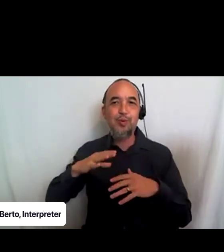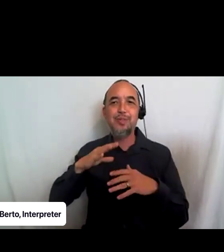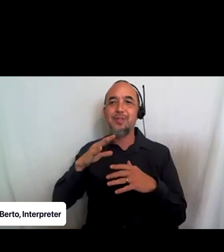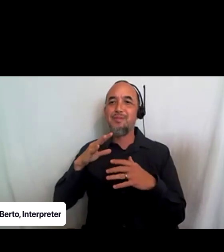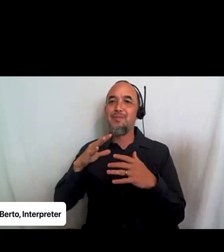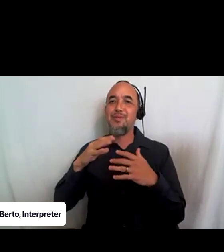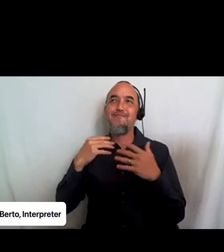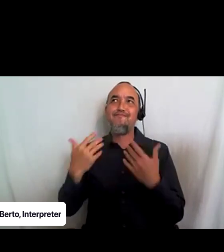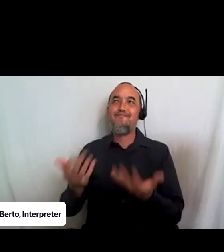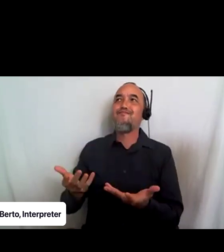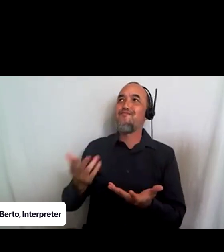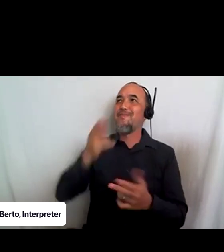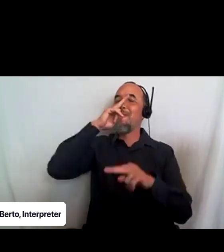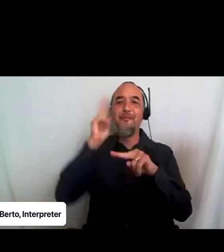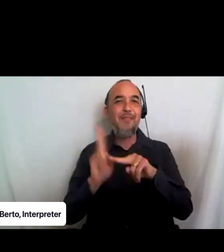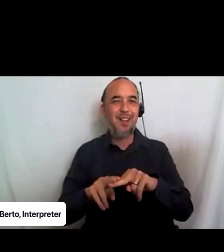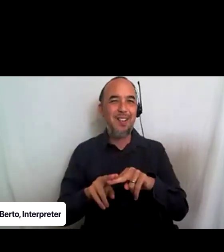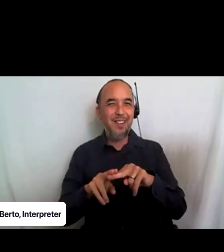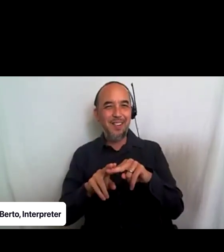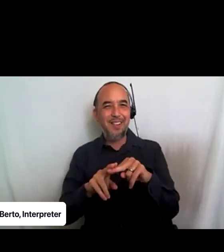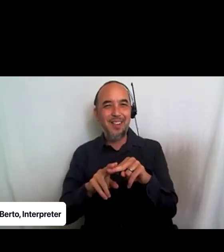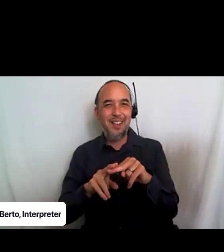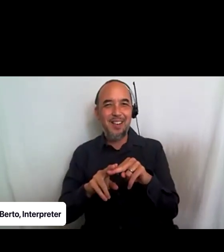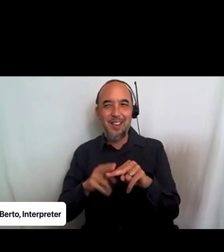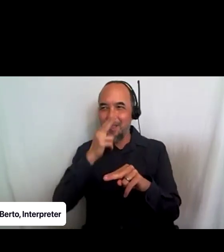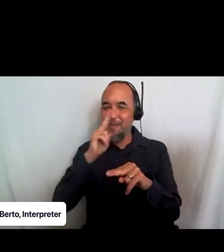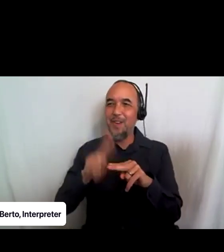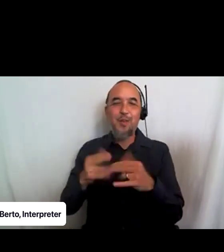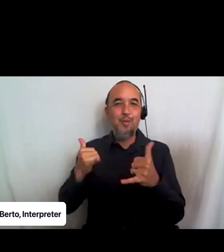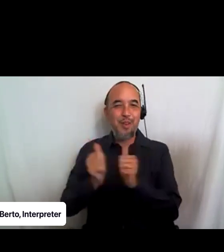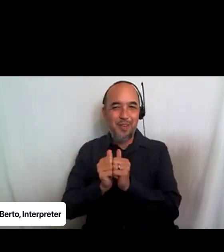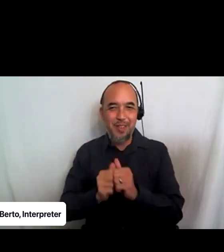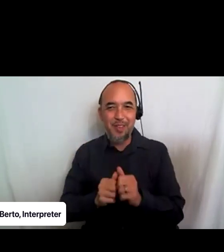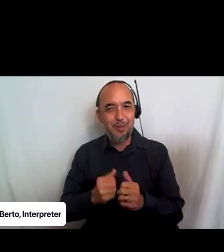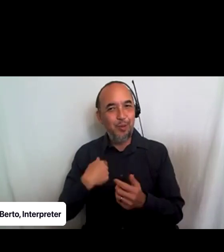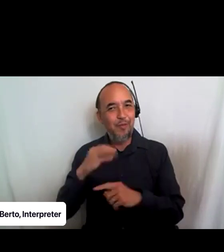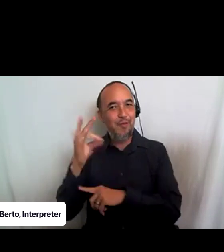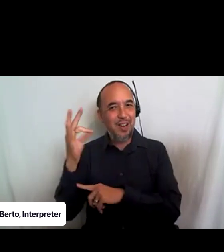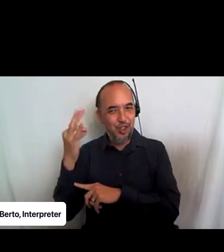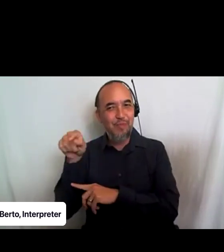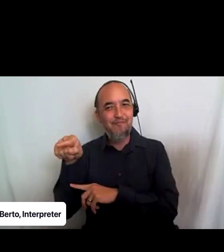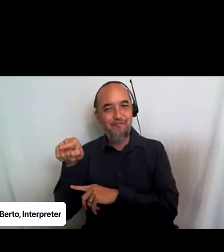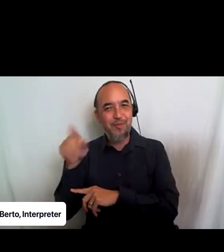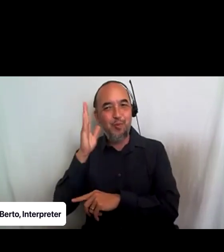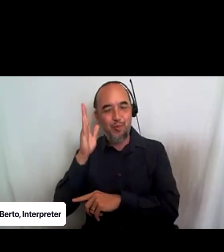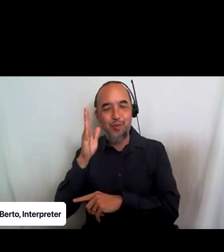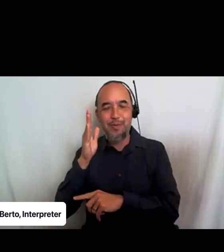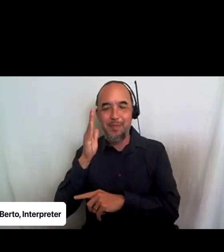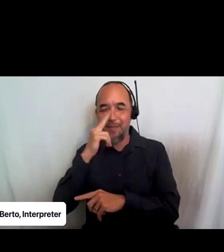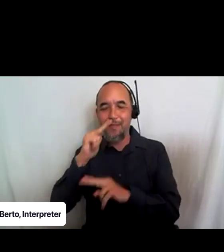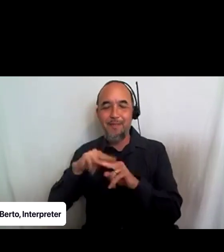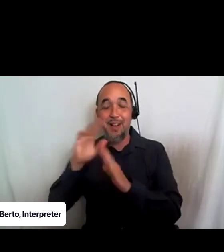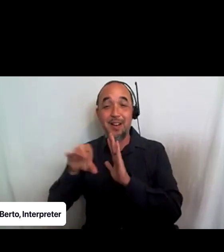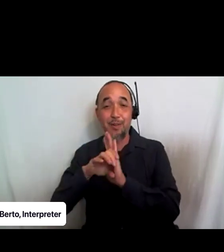so fun, so fun to play with. So I think Frenchie would be a fun character to play.